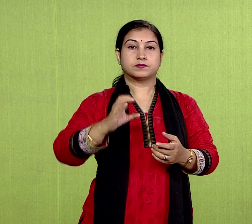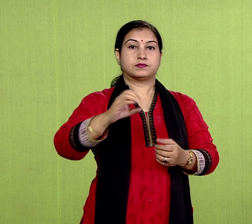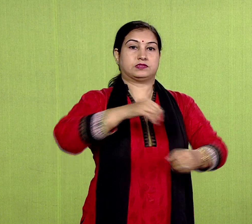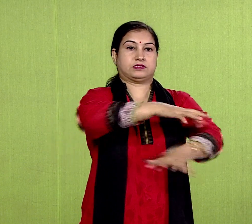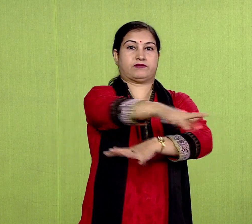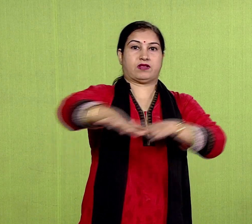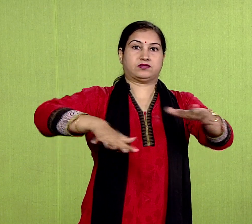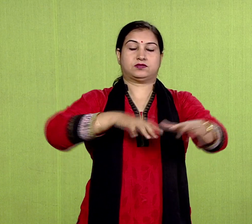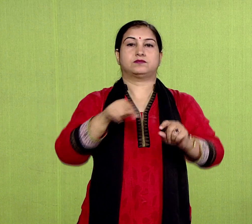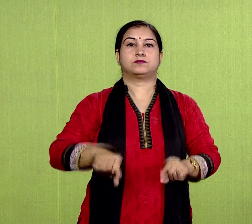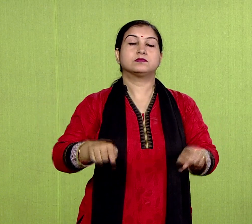Vedic Age.